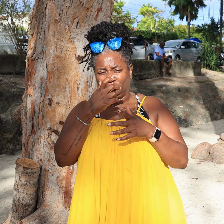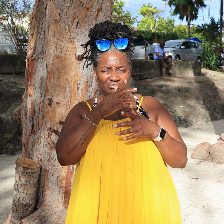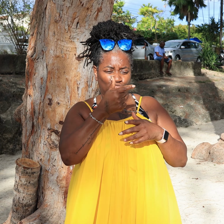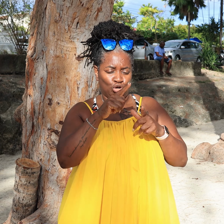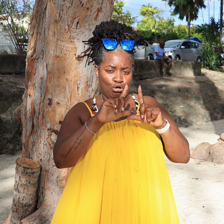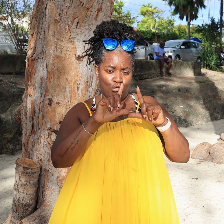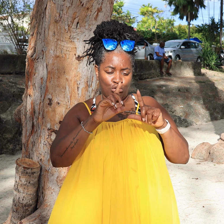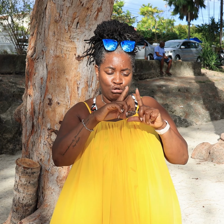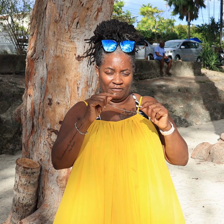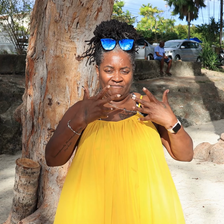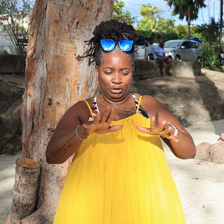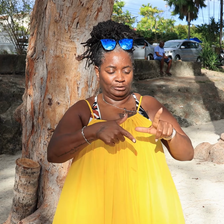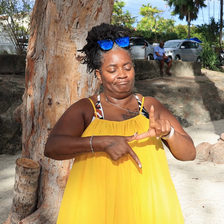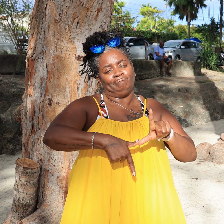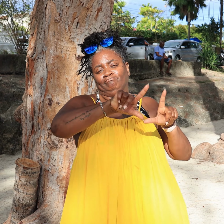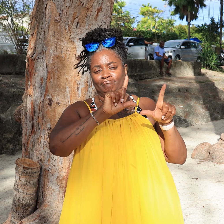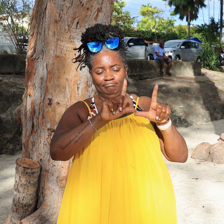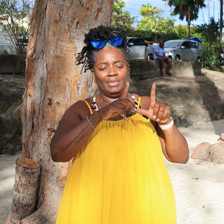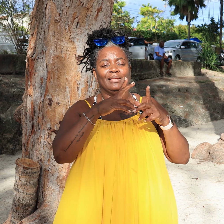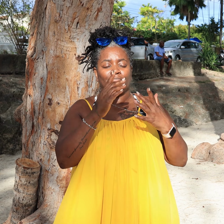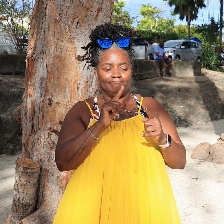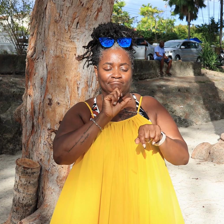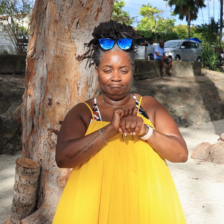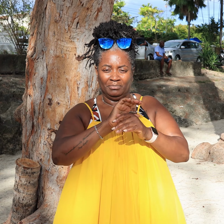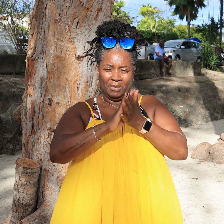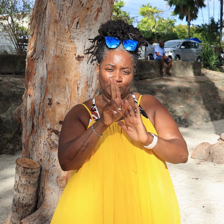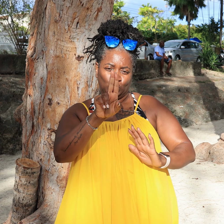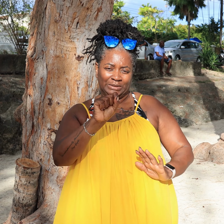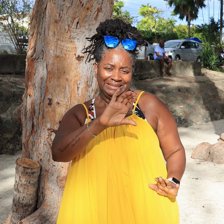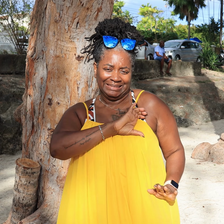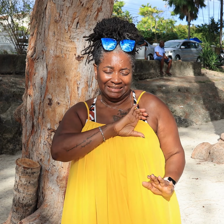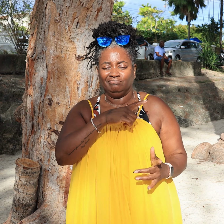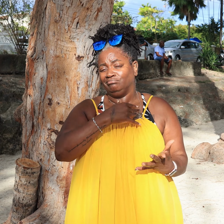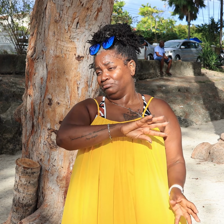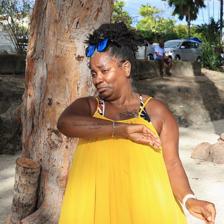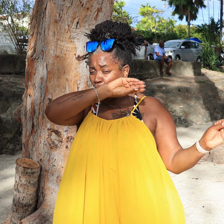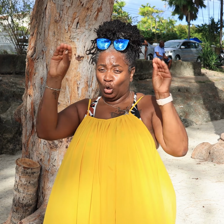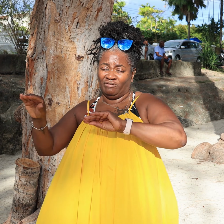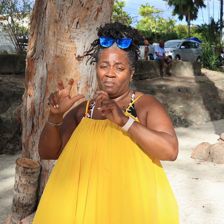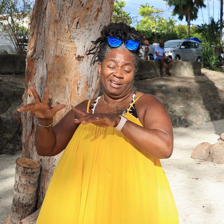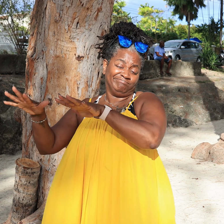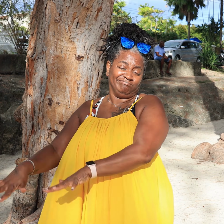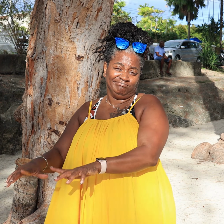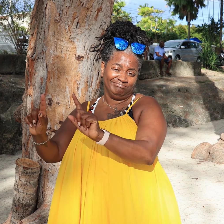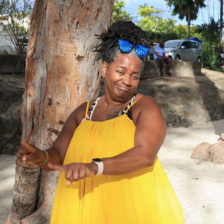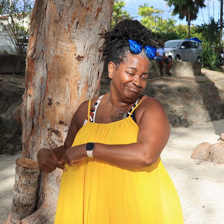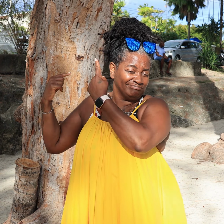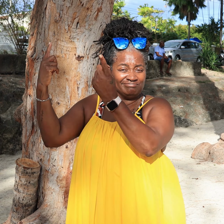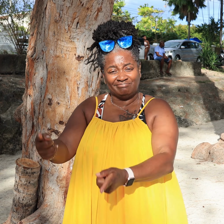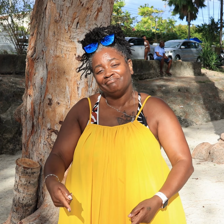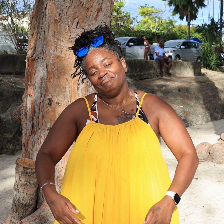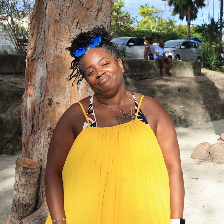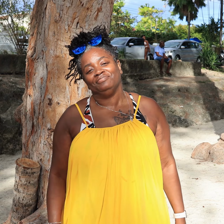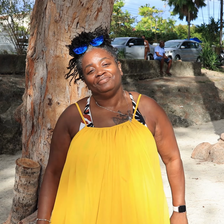to America because the green card was ready and I could truly become a US citizen, and I have been in the